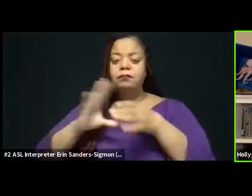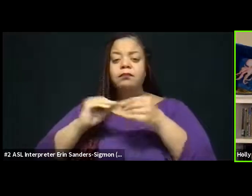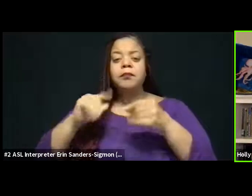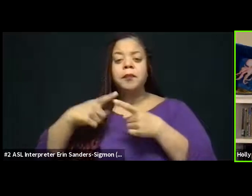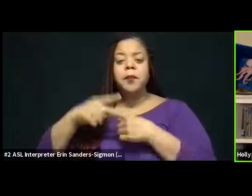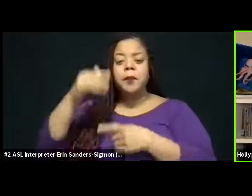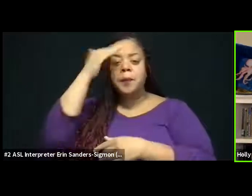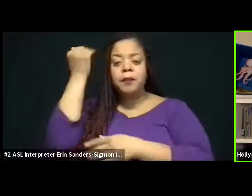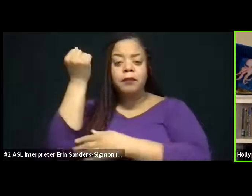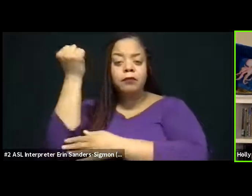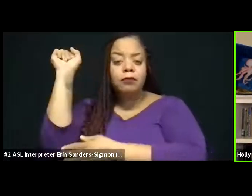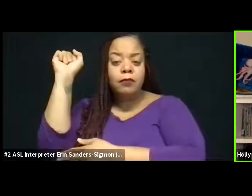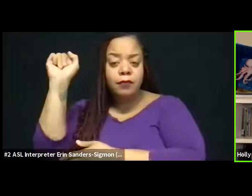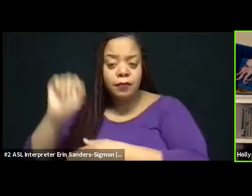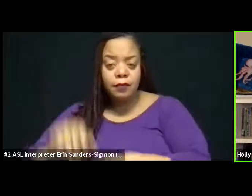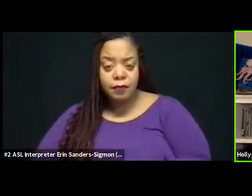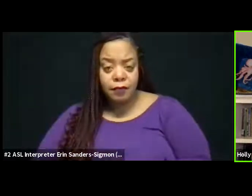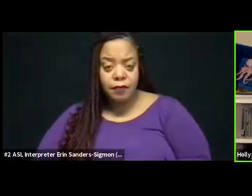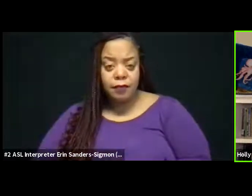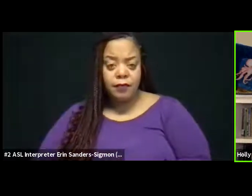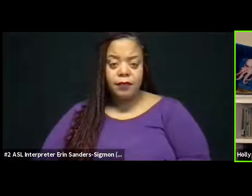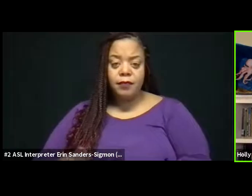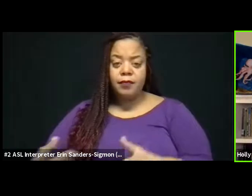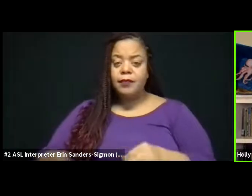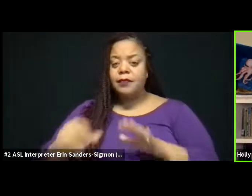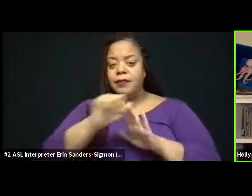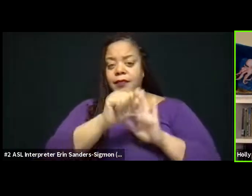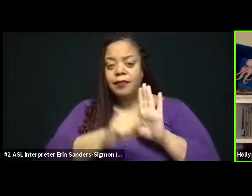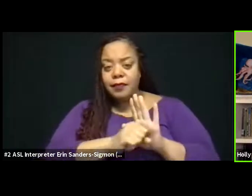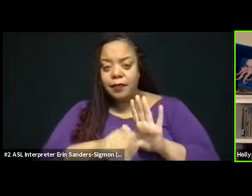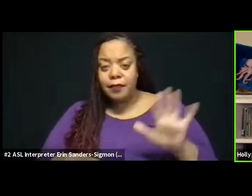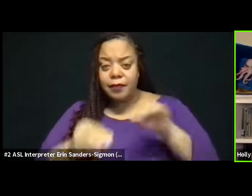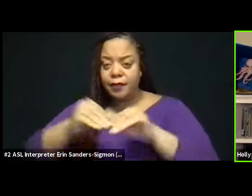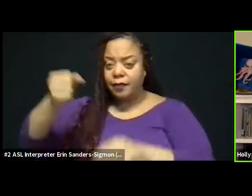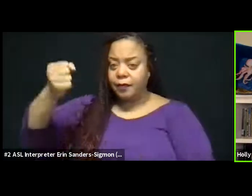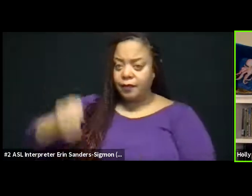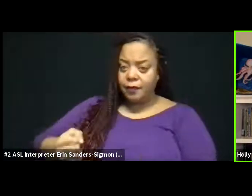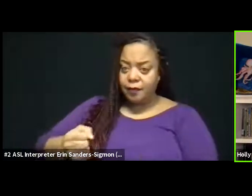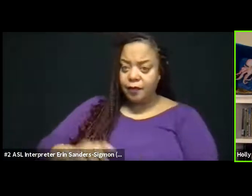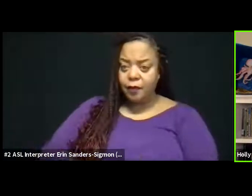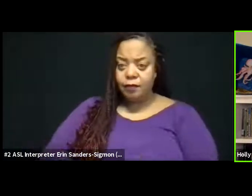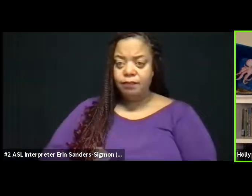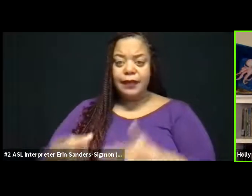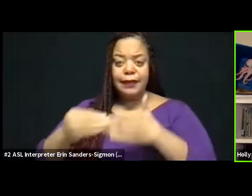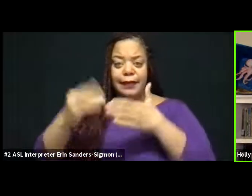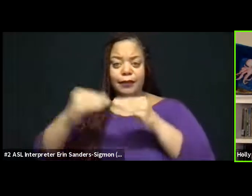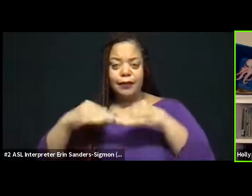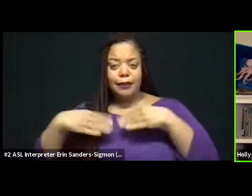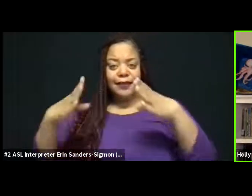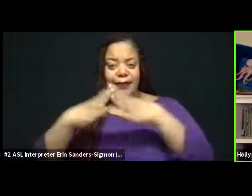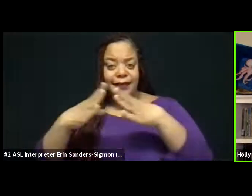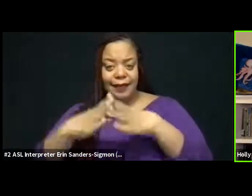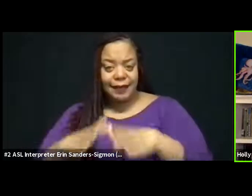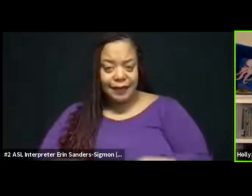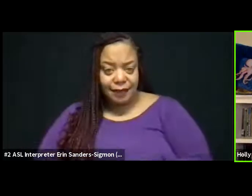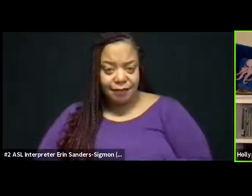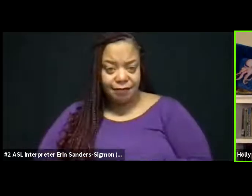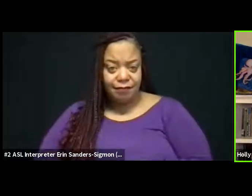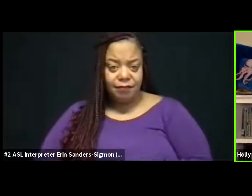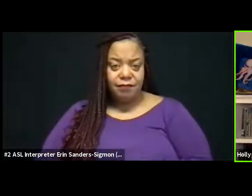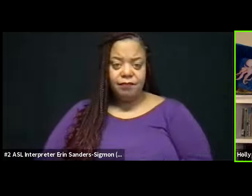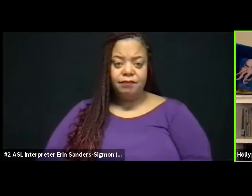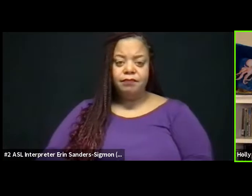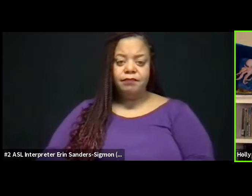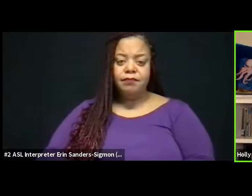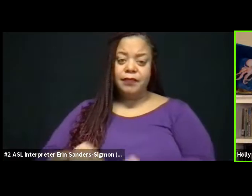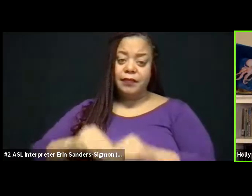the South, particularly folks that I knew I could bring into the classroom in some way. And groups decided who they were interested